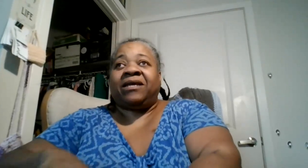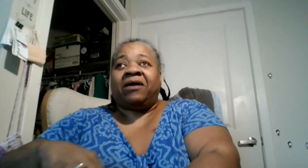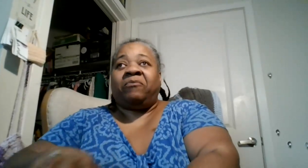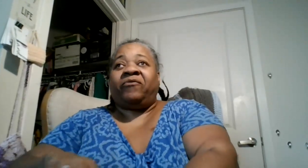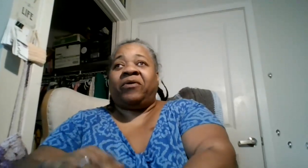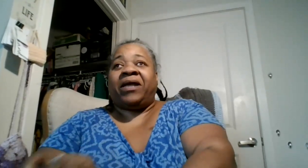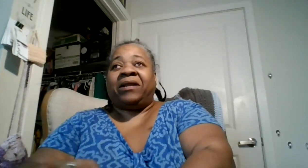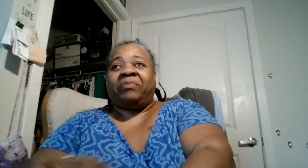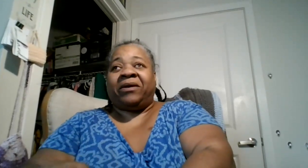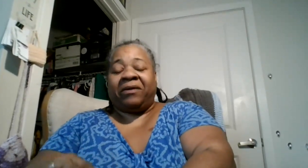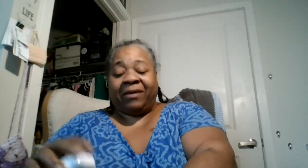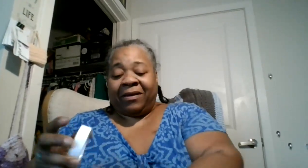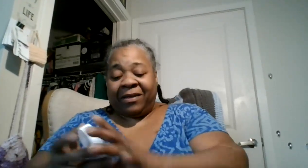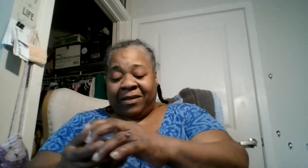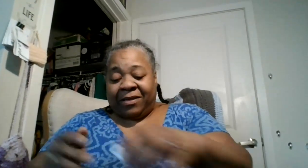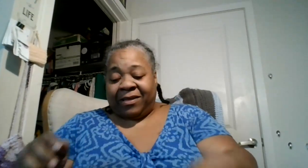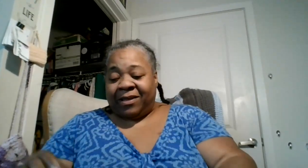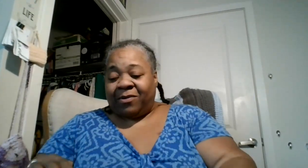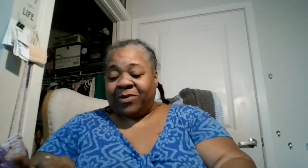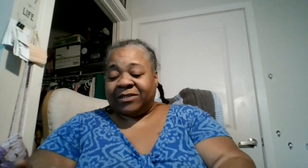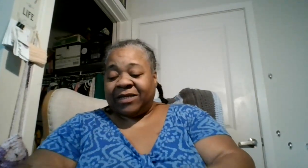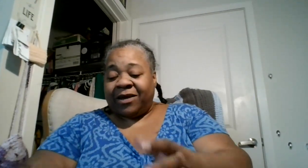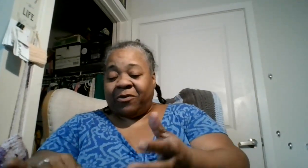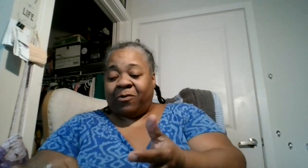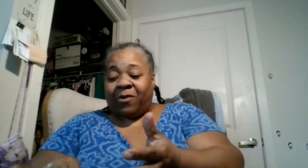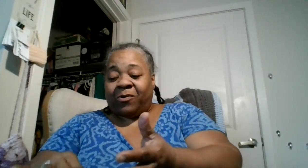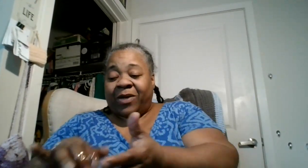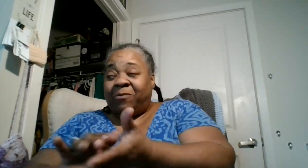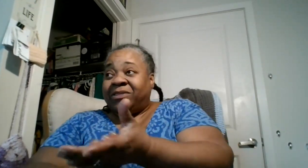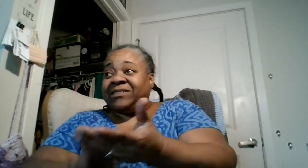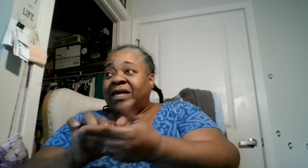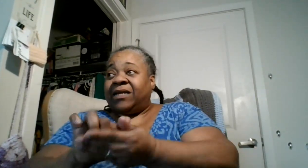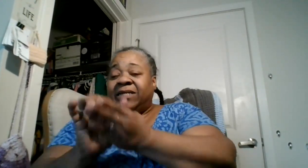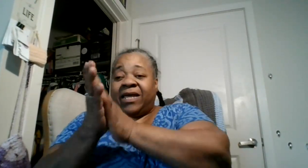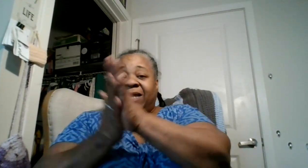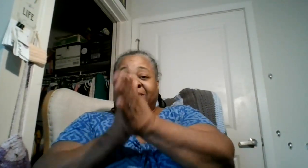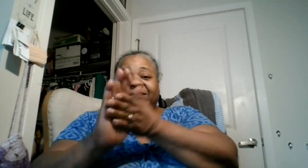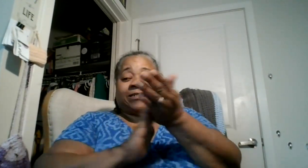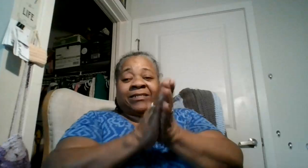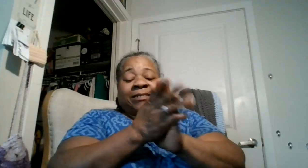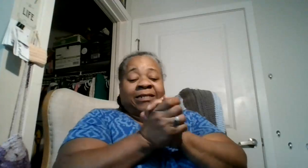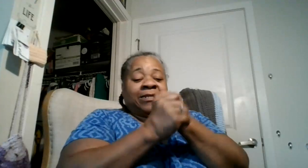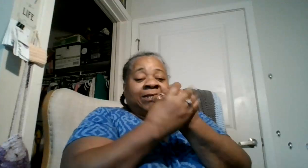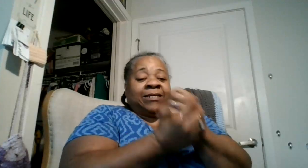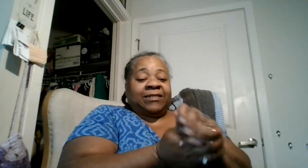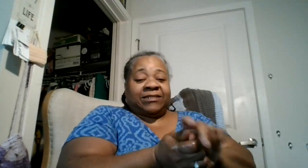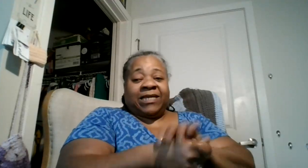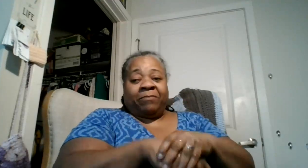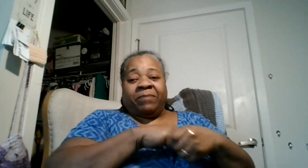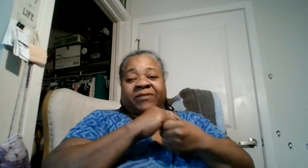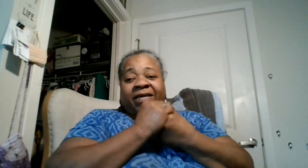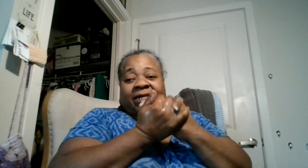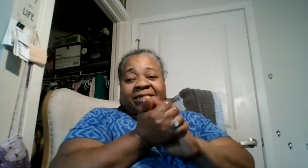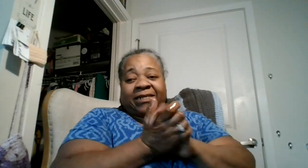out before I got up here. I don't want to scare you all away with skeleton hands. Sandpaper skeleton.